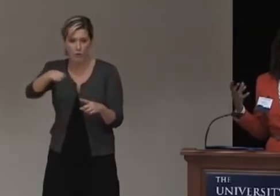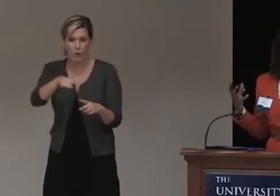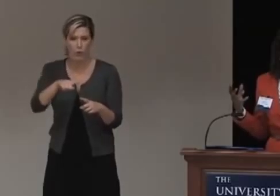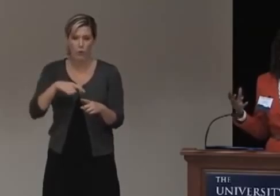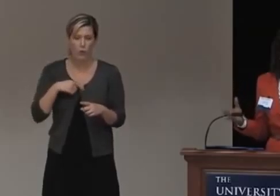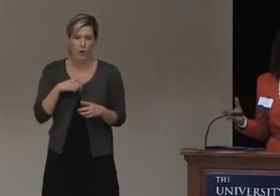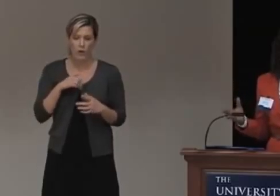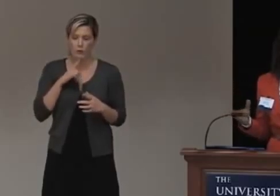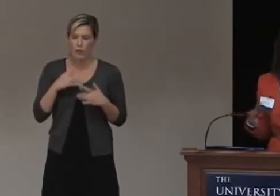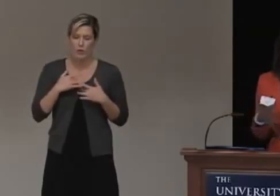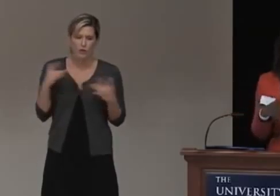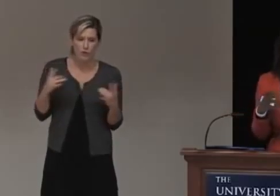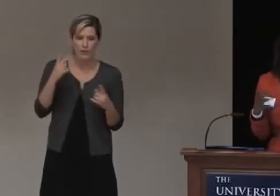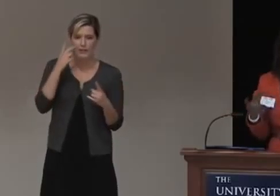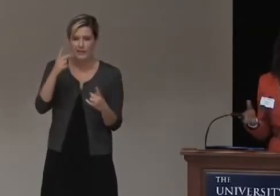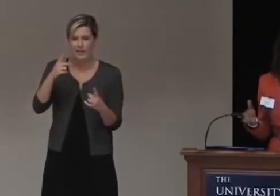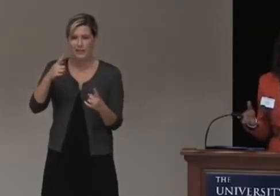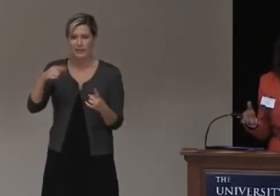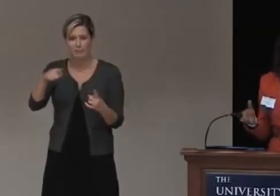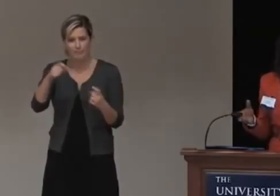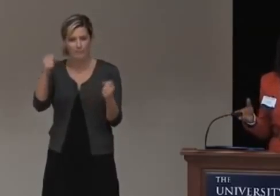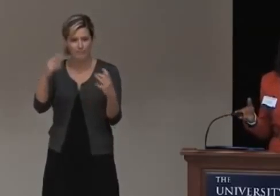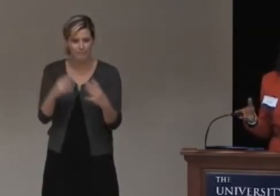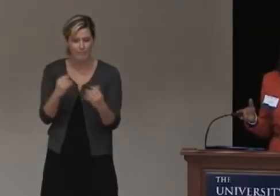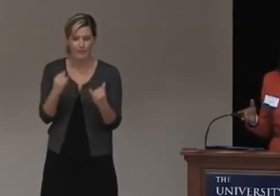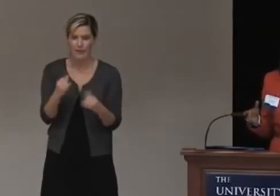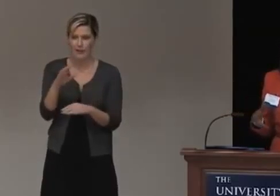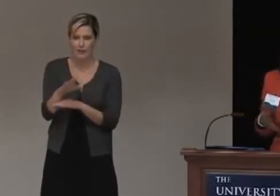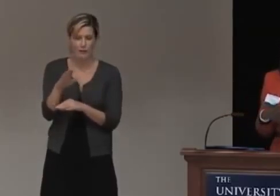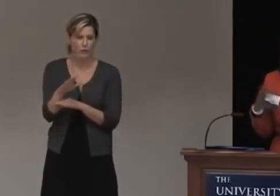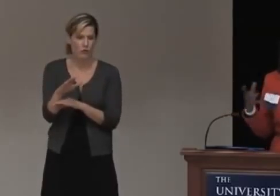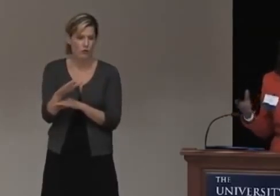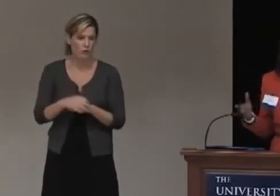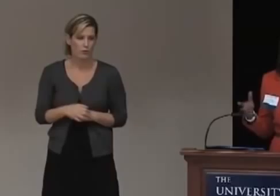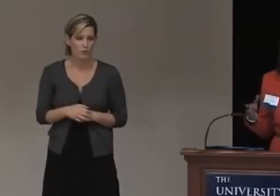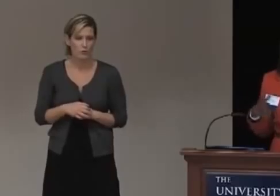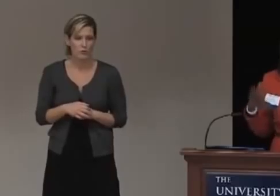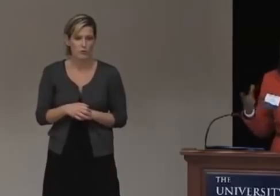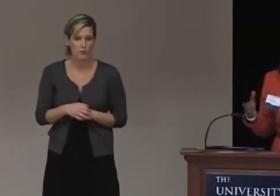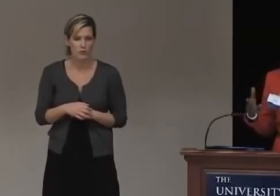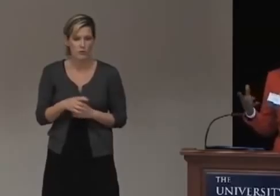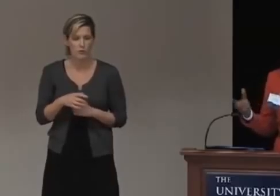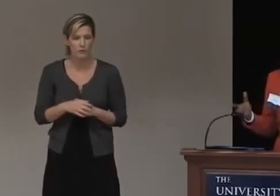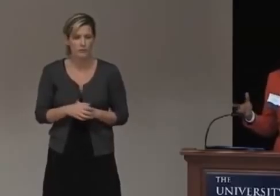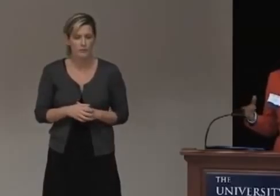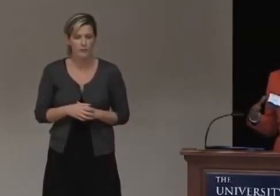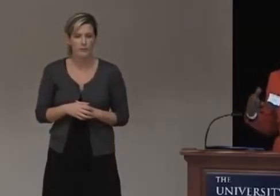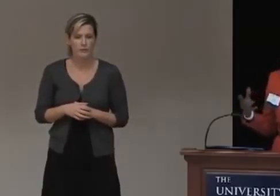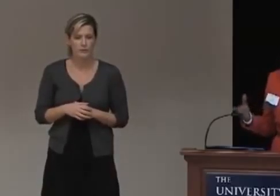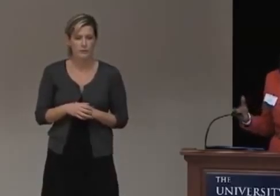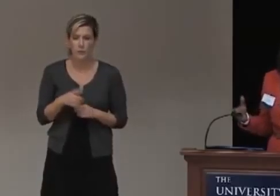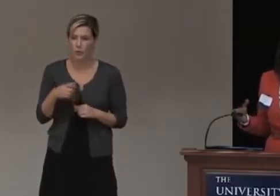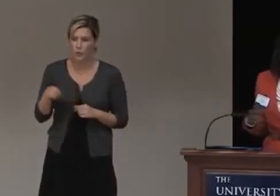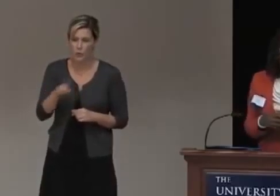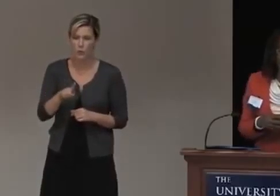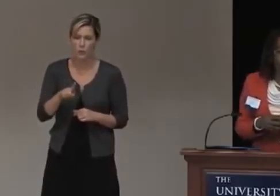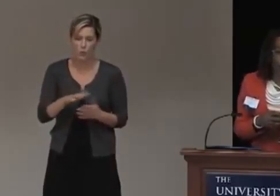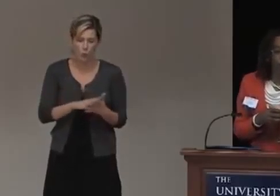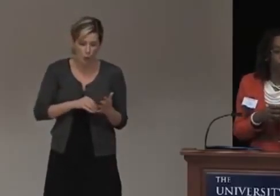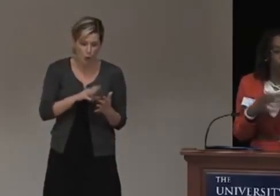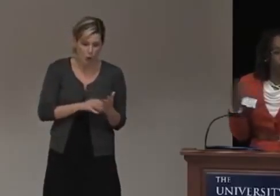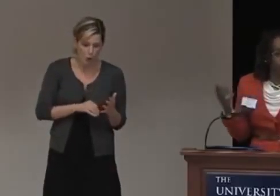so thrilled to see all of you here this afternoon. You are a different crowd. You are more than you were this morning. And